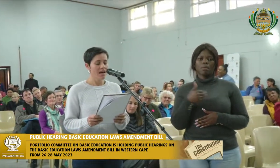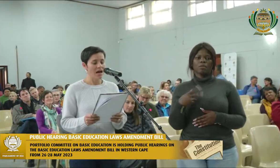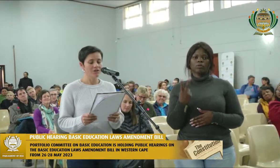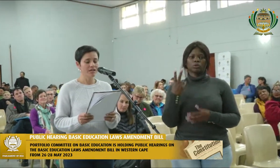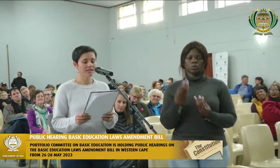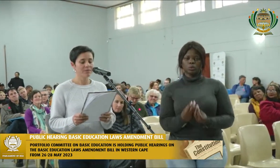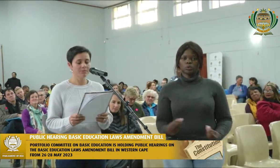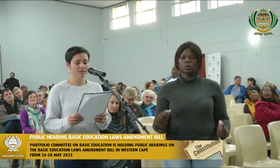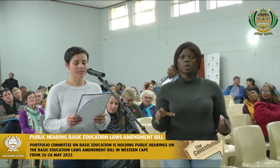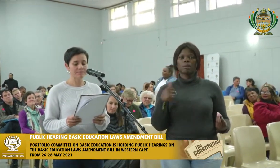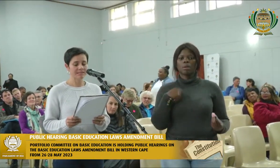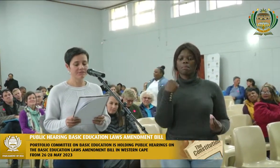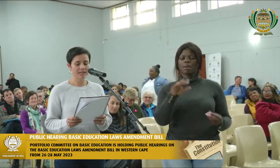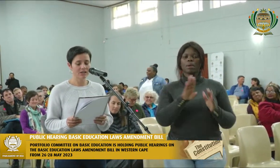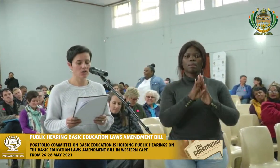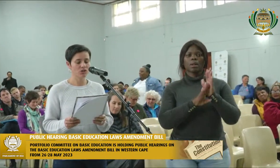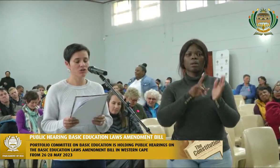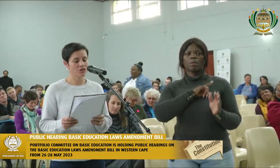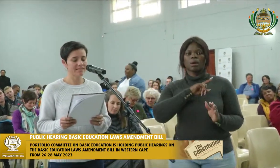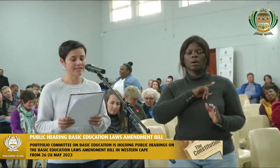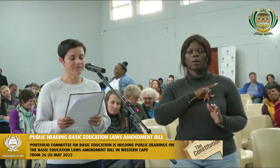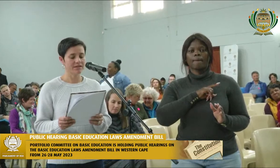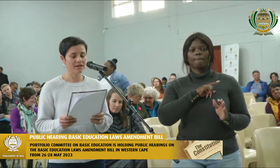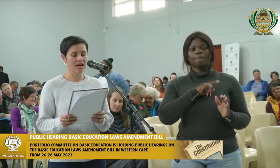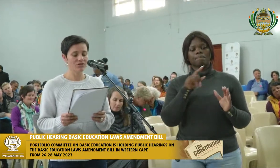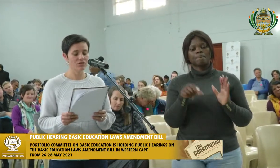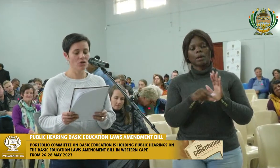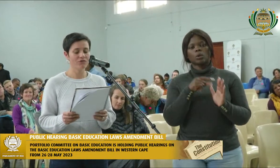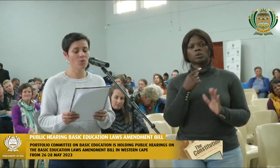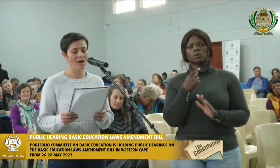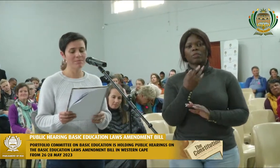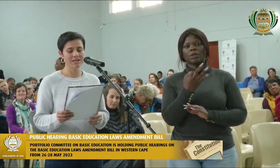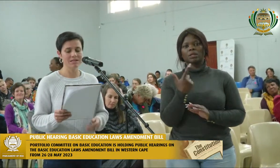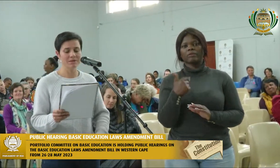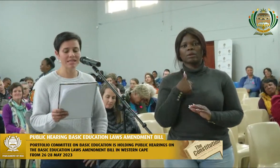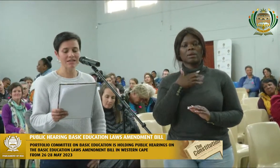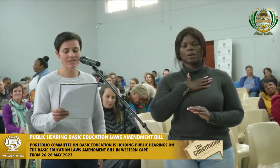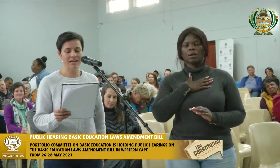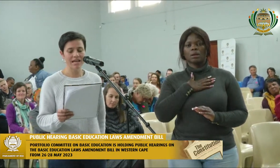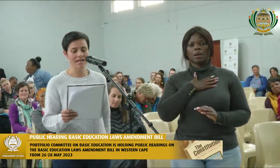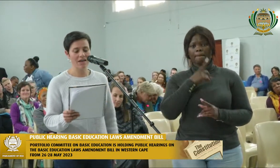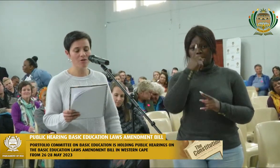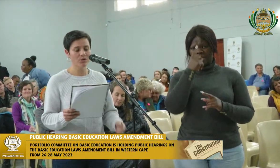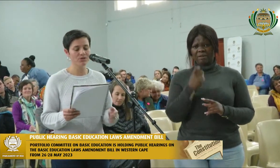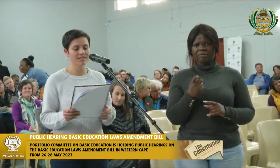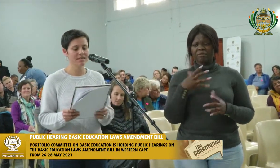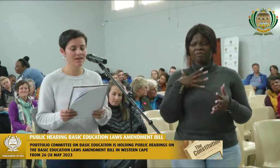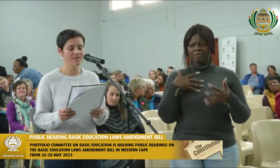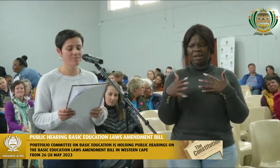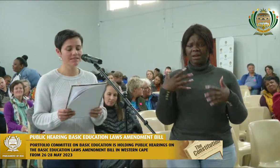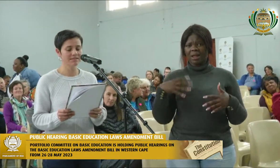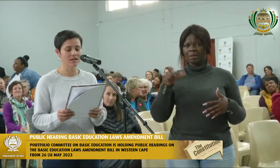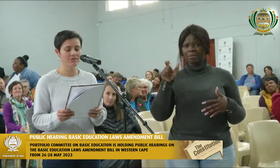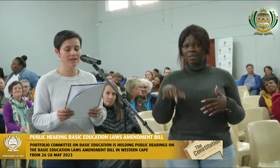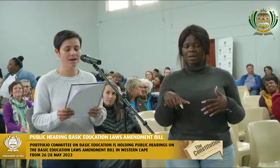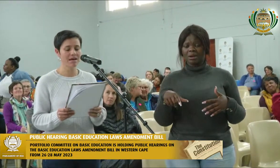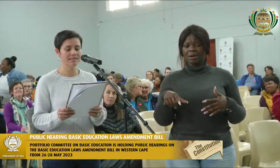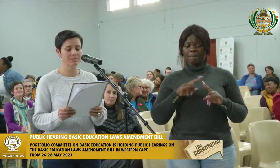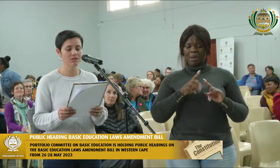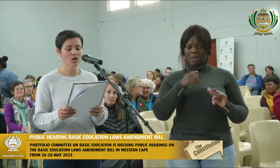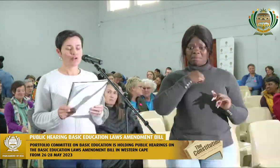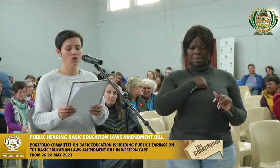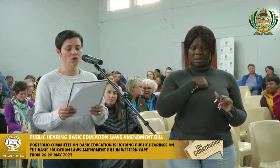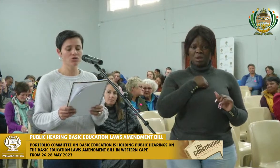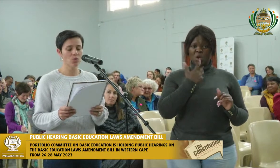children. I reject the billable, specifically clause 37. I do not for one minute believe that any other person other than myself and